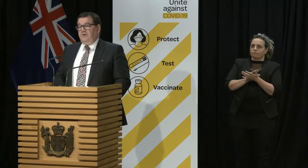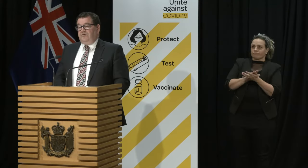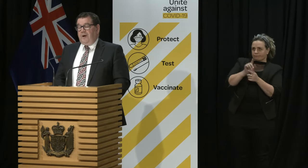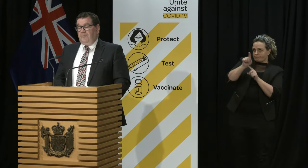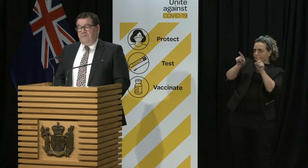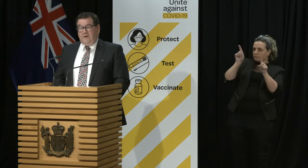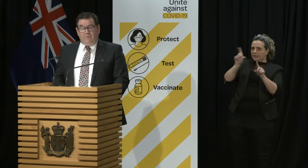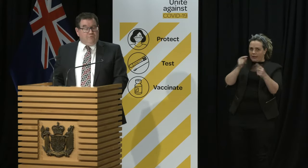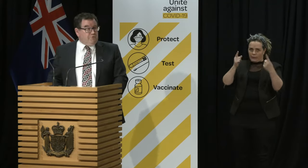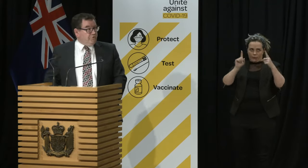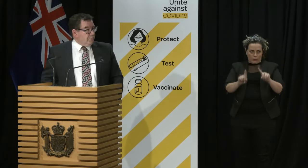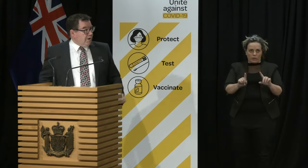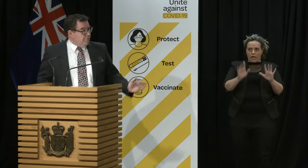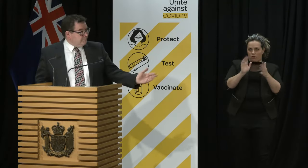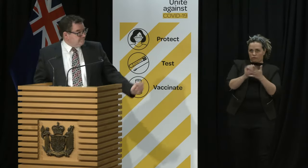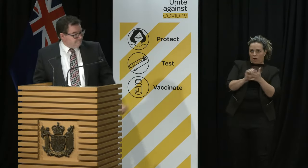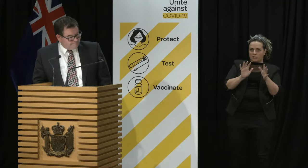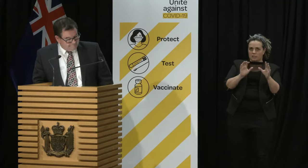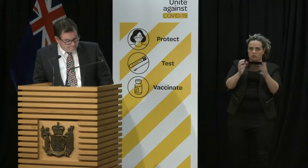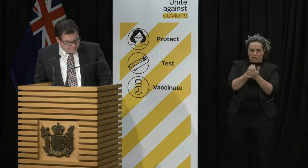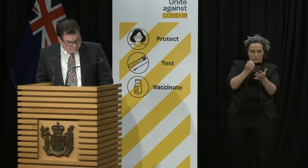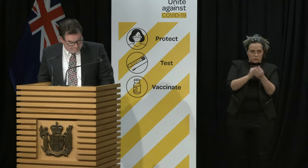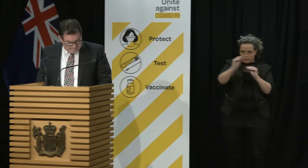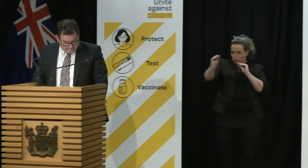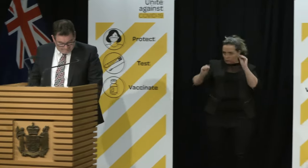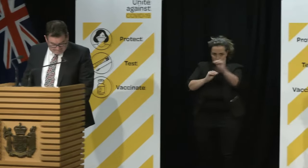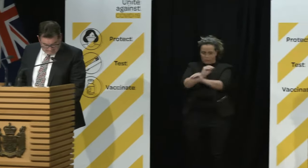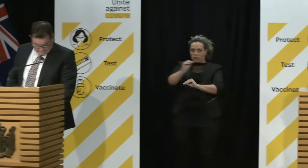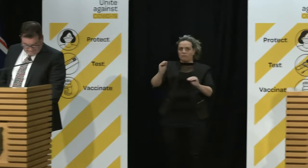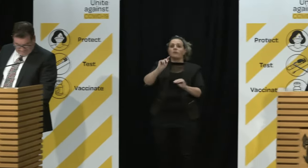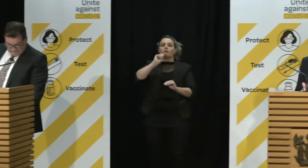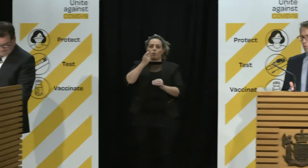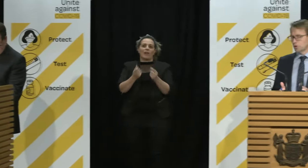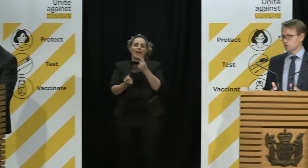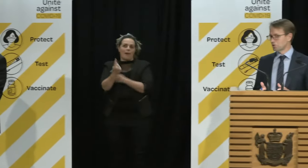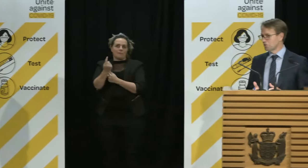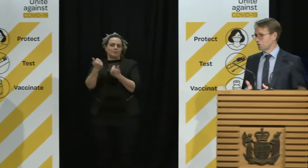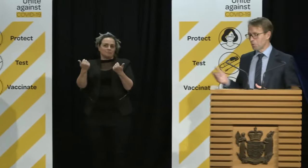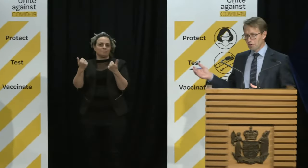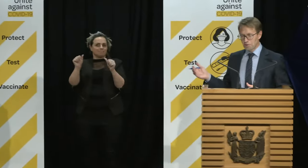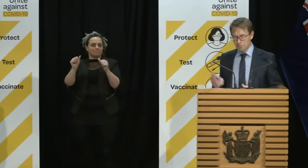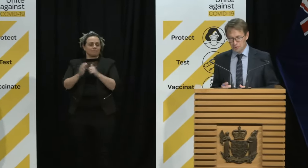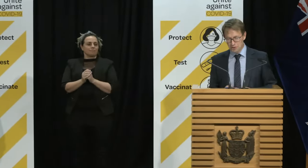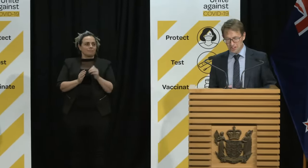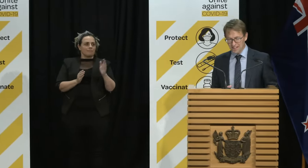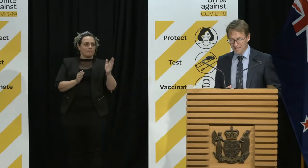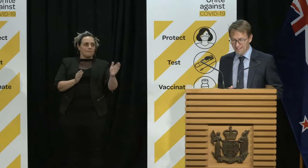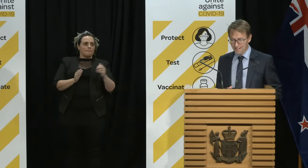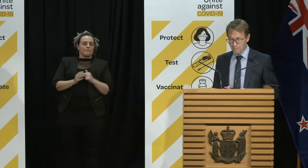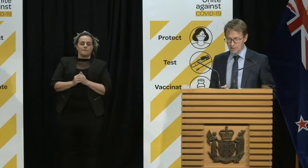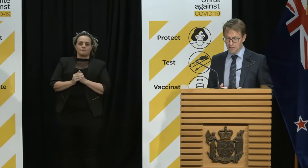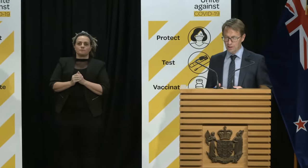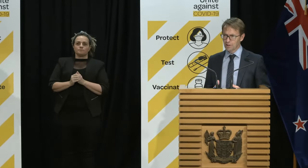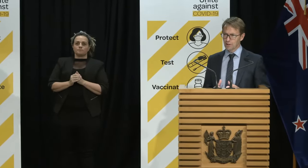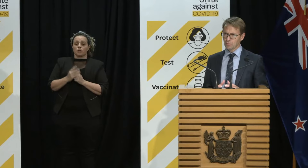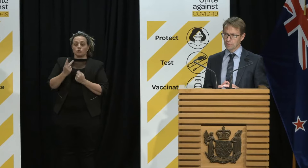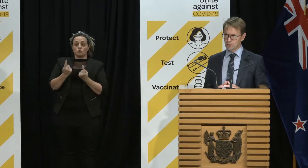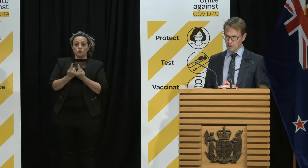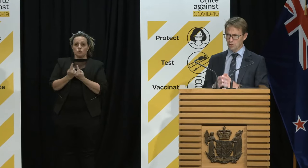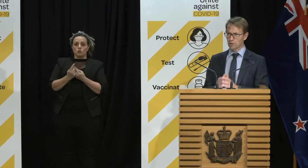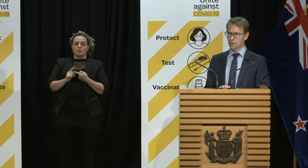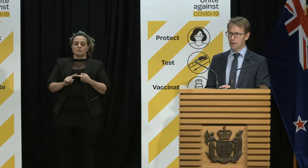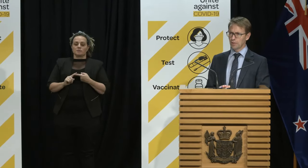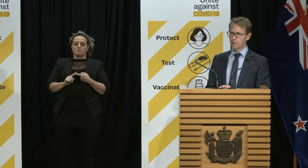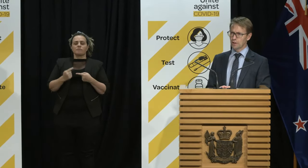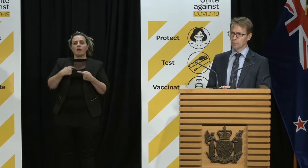begin to start moving their resources around Two comments here and I wasn't on the podium of course but I think it